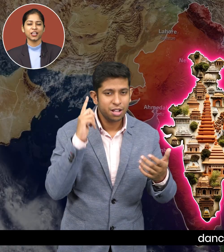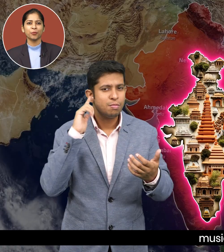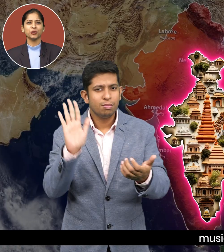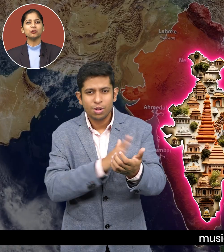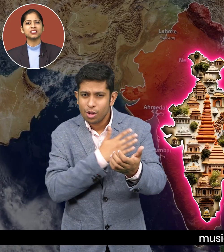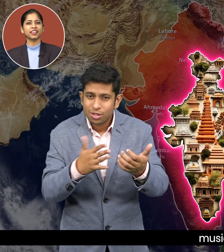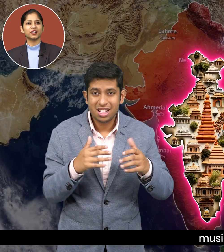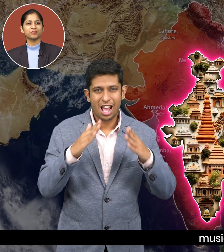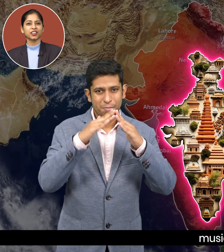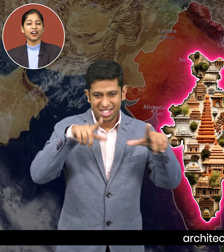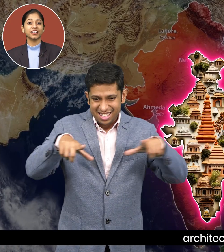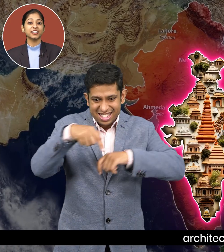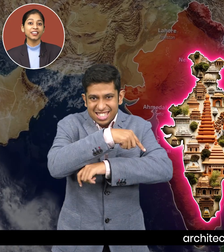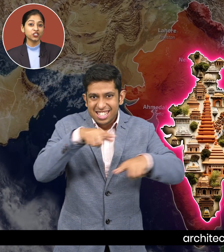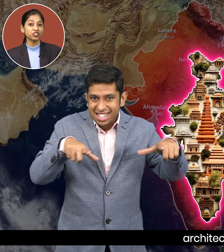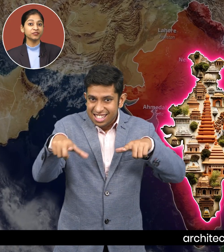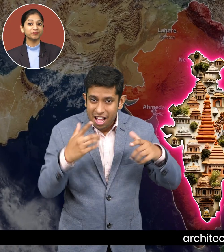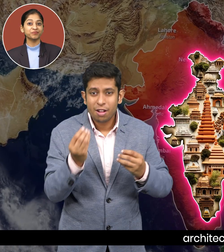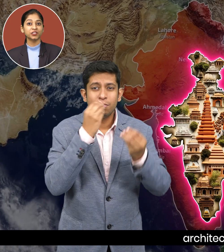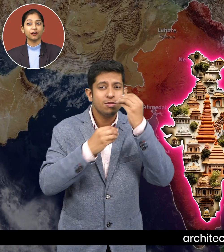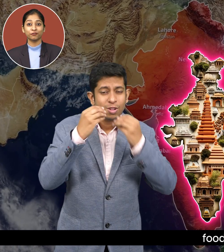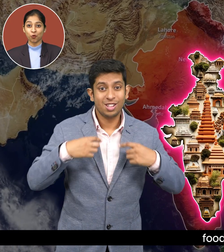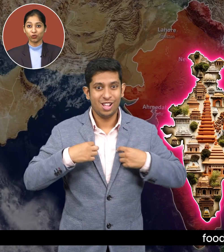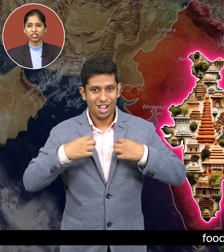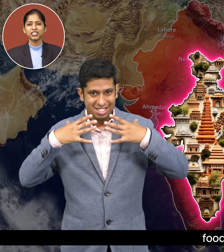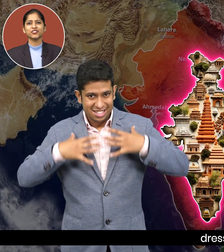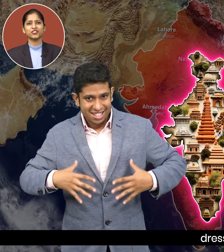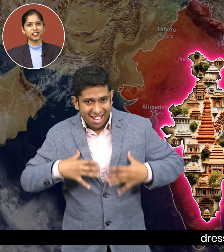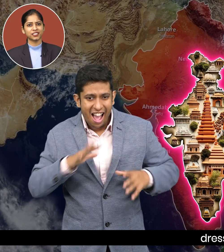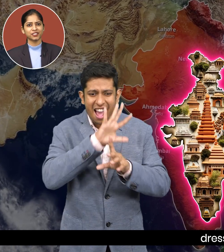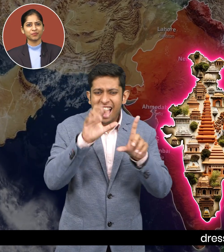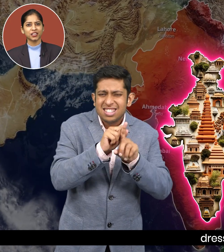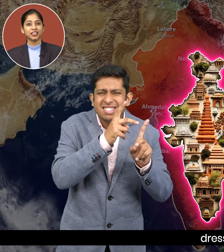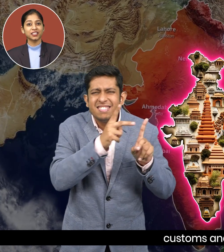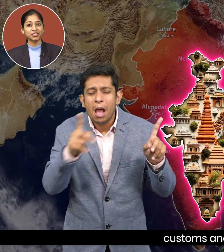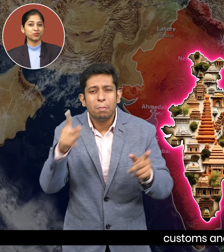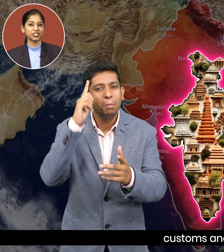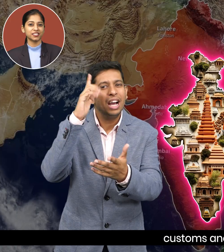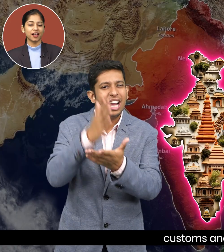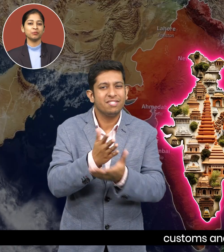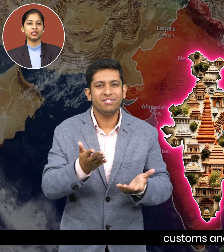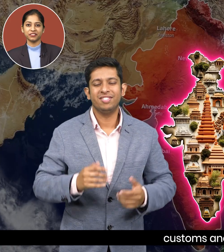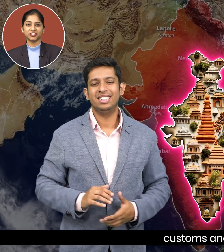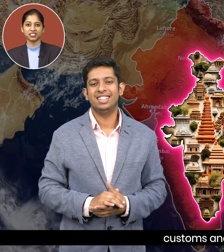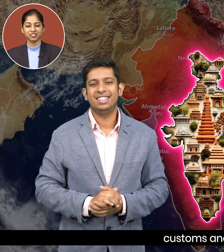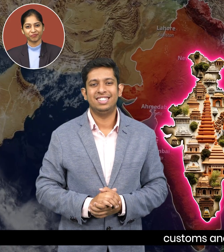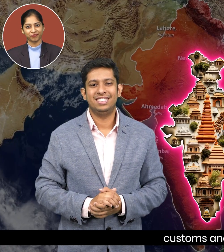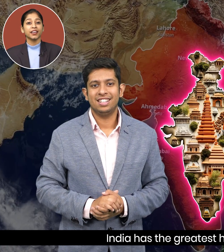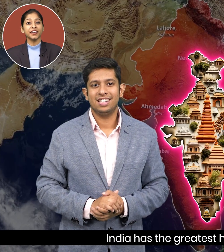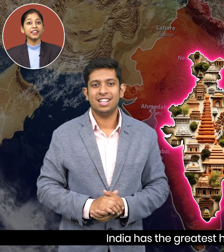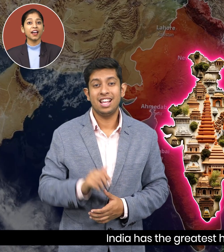dance, music, architecture, food, dress, customs and